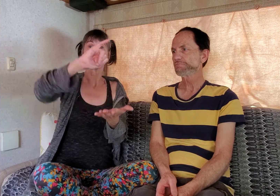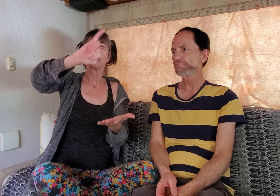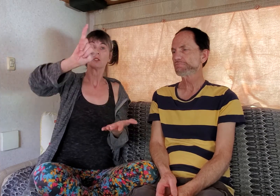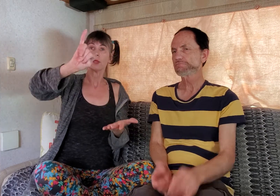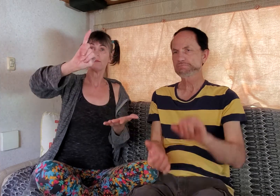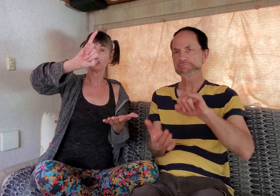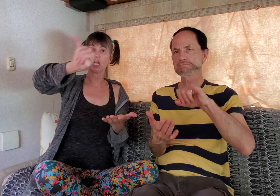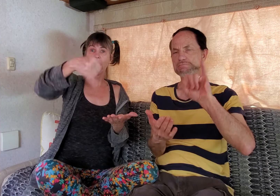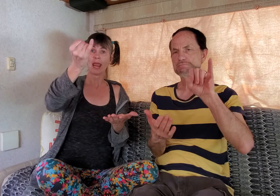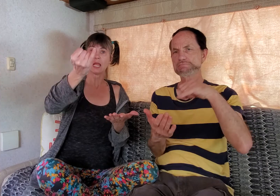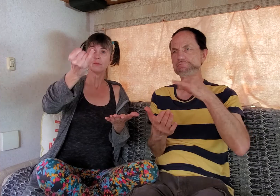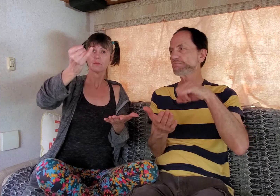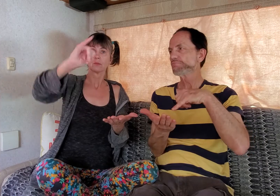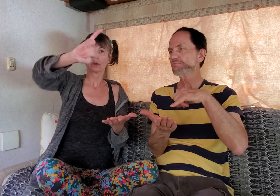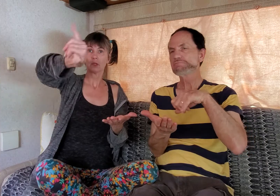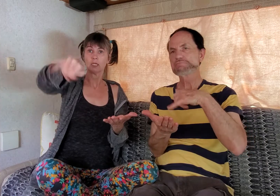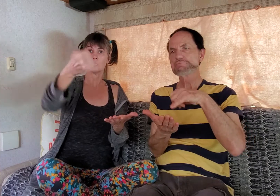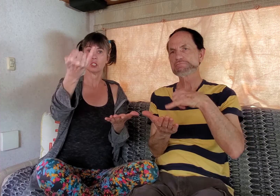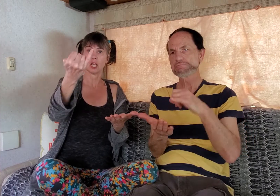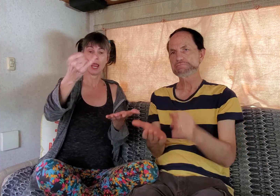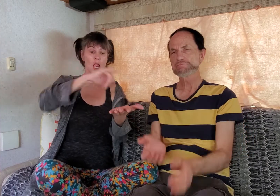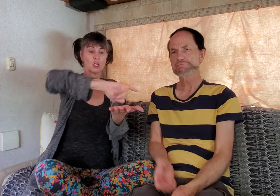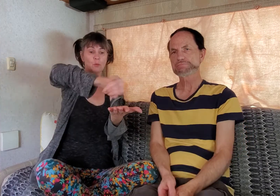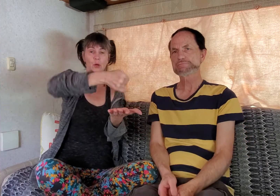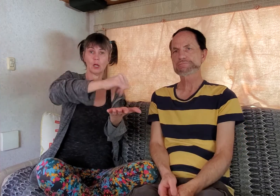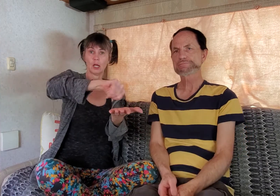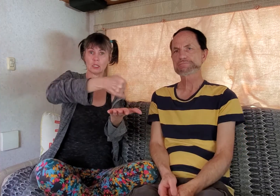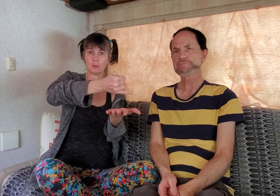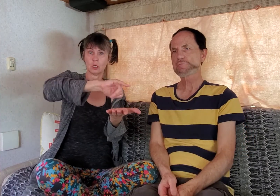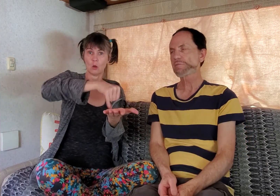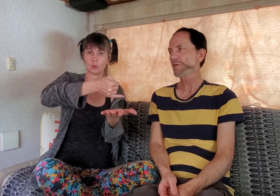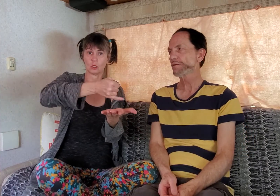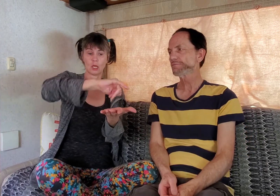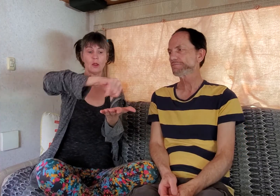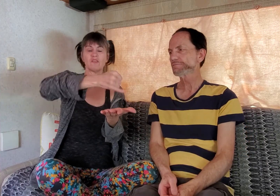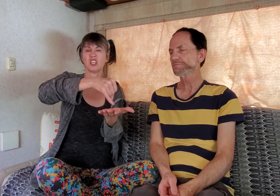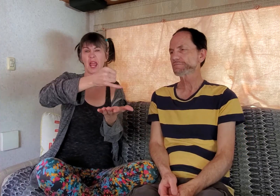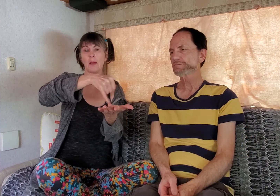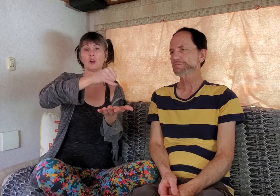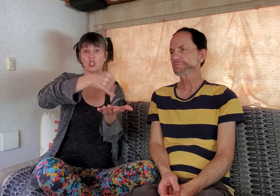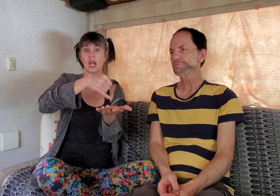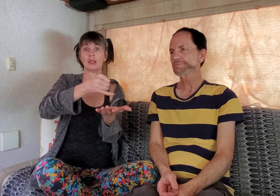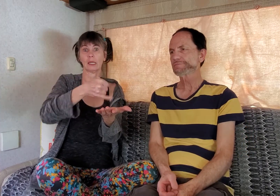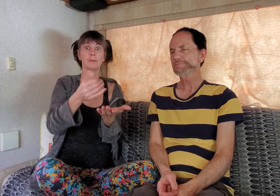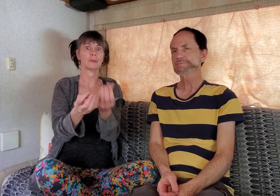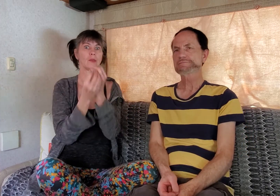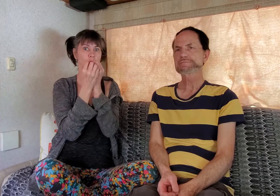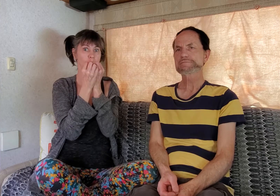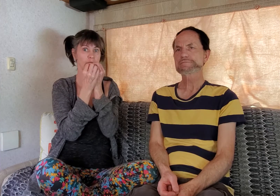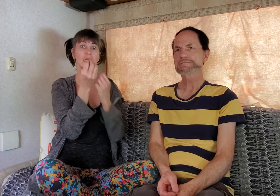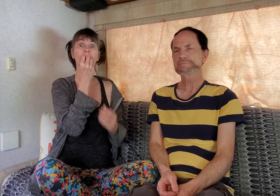So we have a J. That's the J, and you put it on some toast, and you have jam or jelly, and then you get to eat